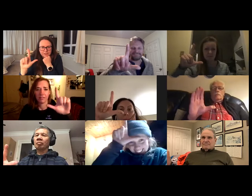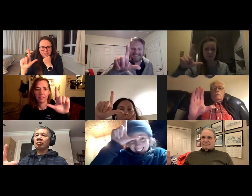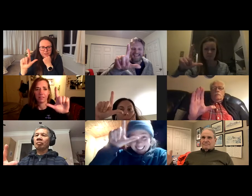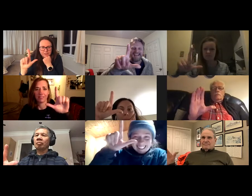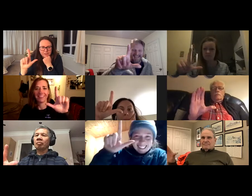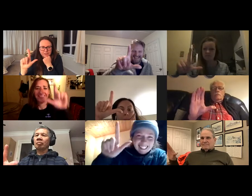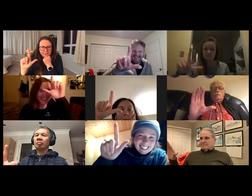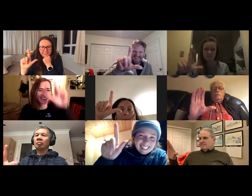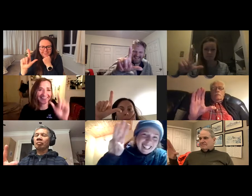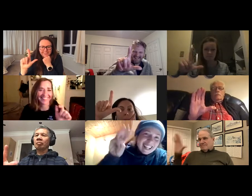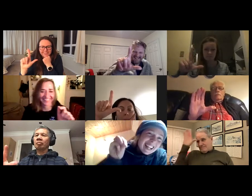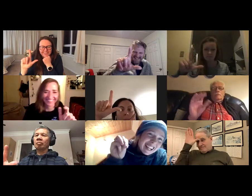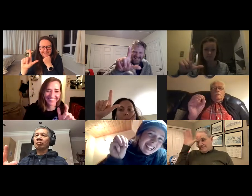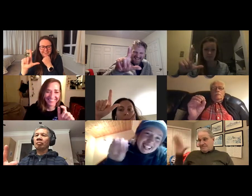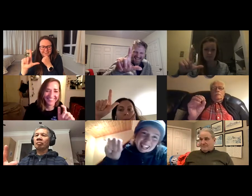Yeah.